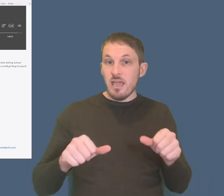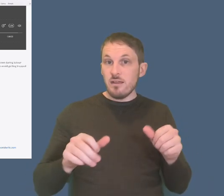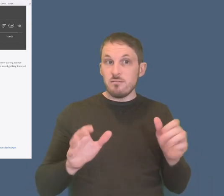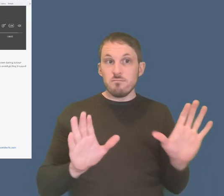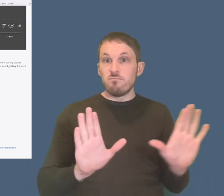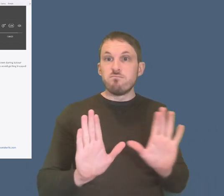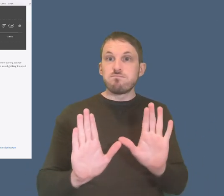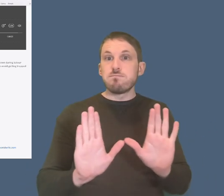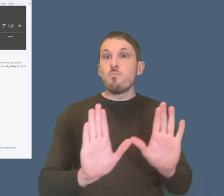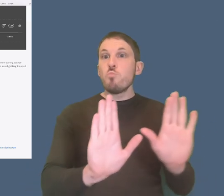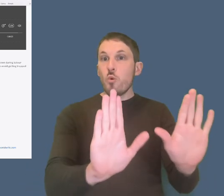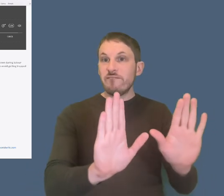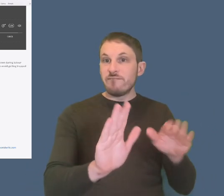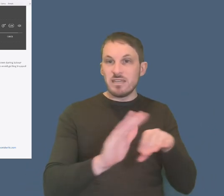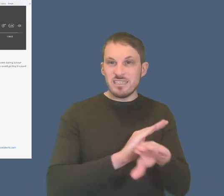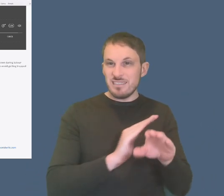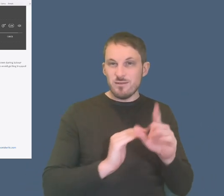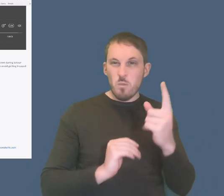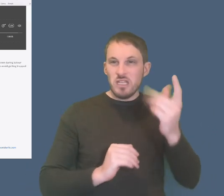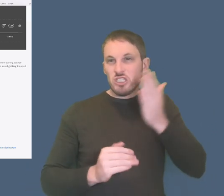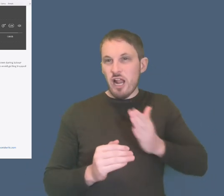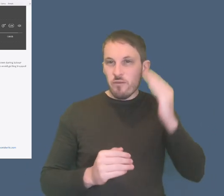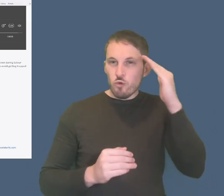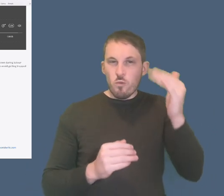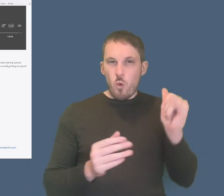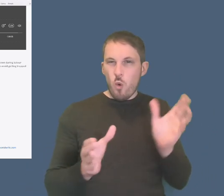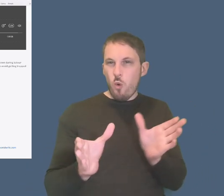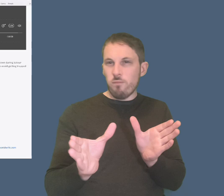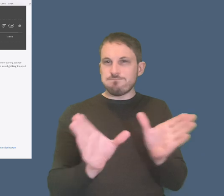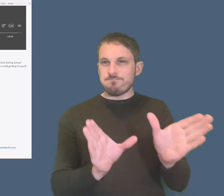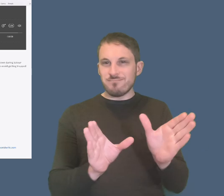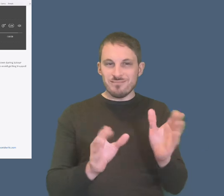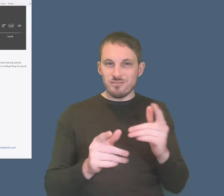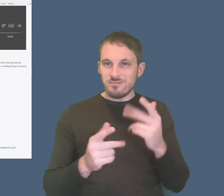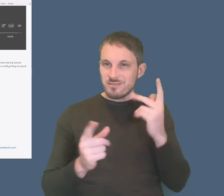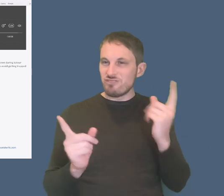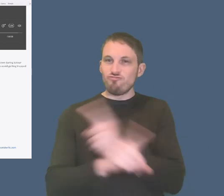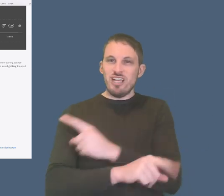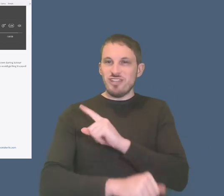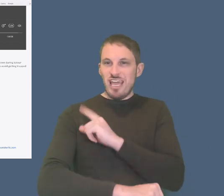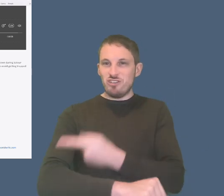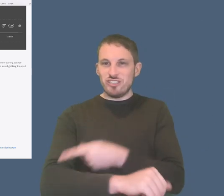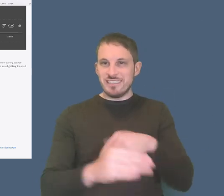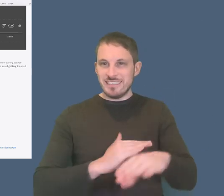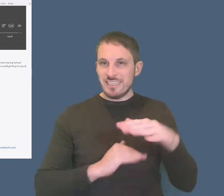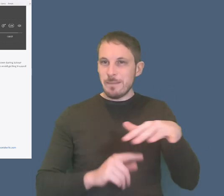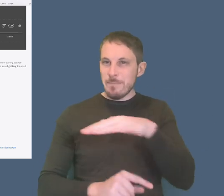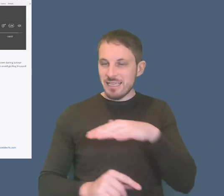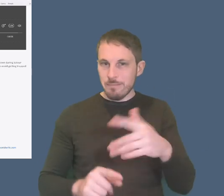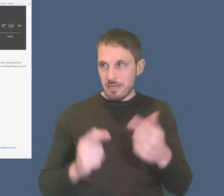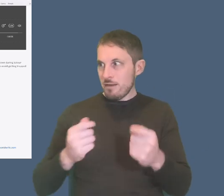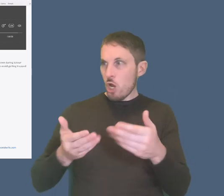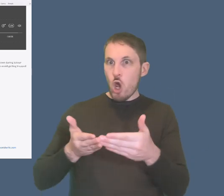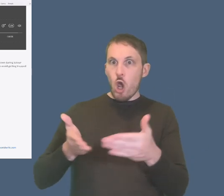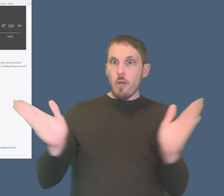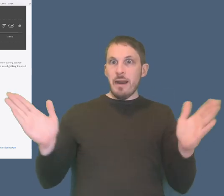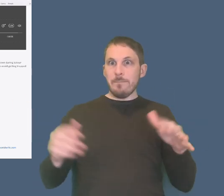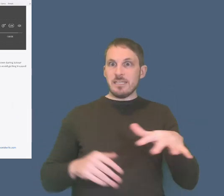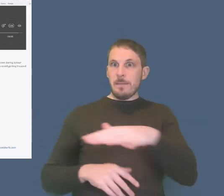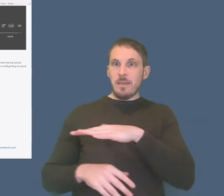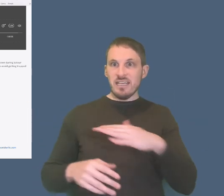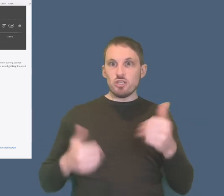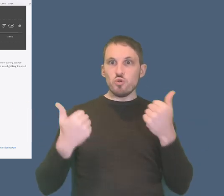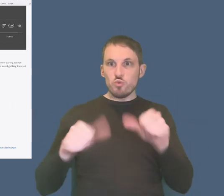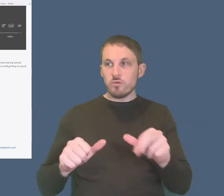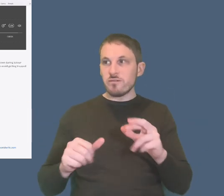or put it on a slightly weird angle that's going to throw off the energy of the space. And then you will open up the space for use of a